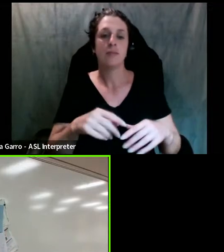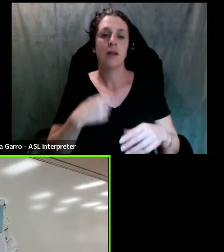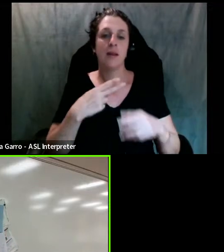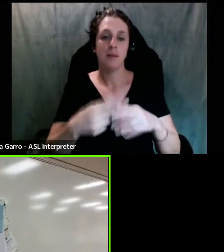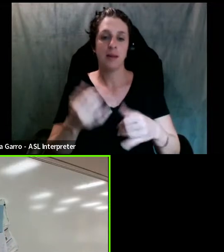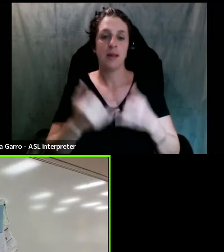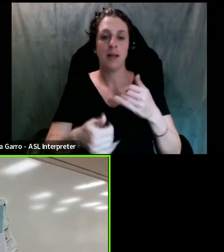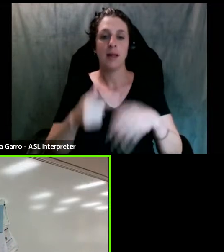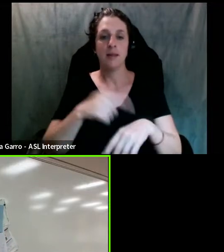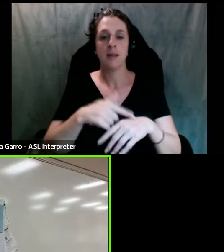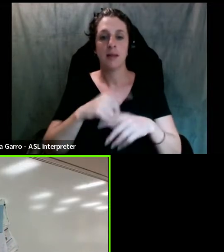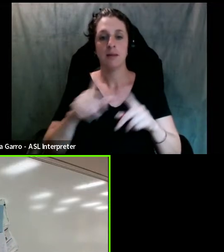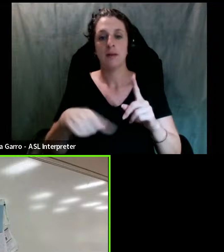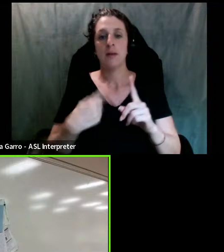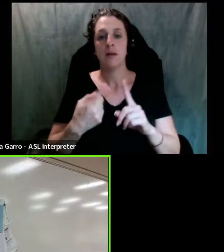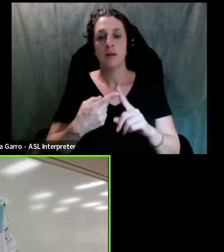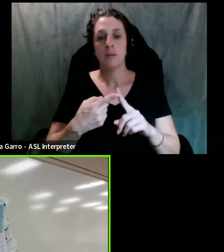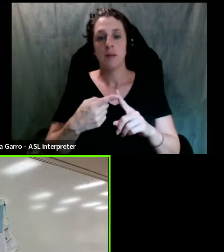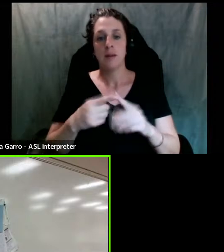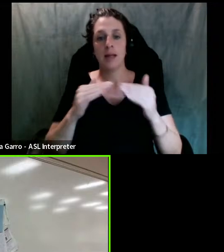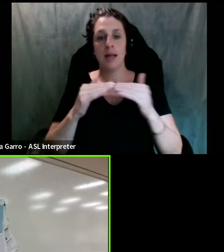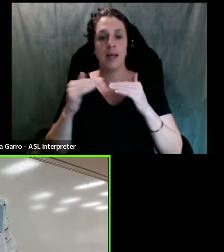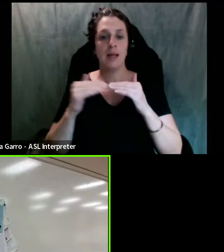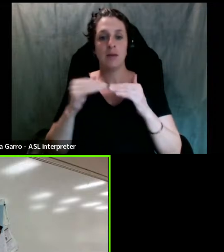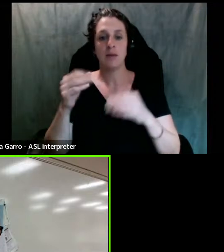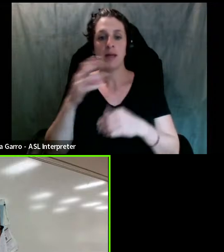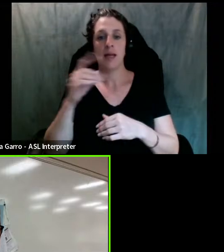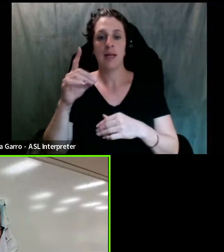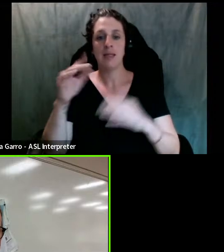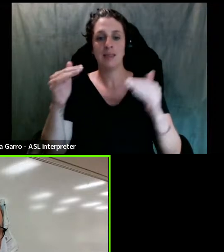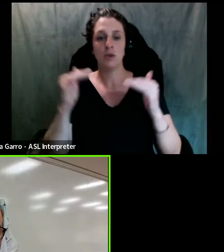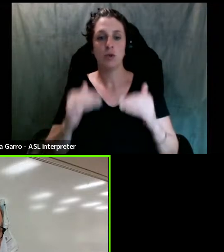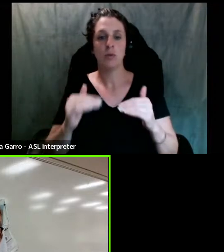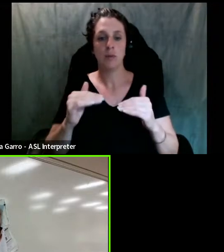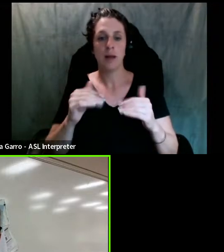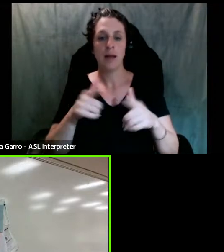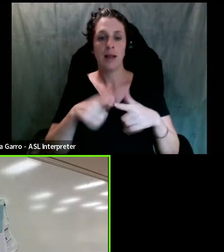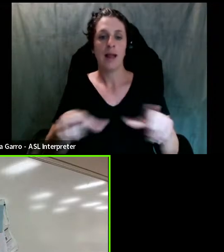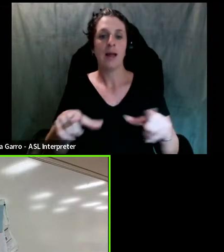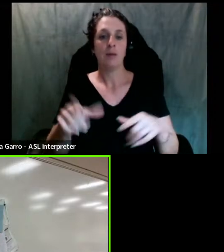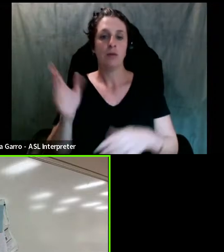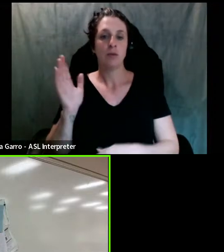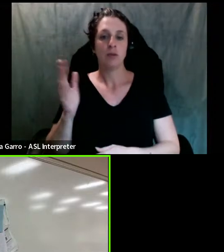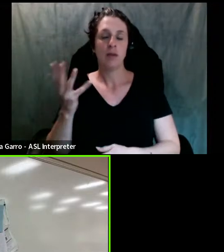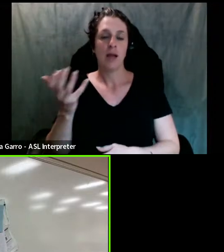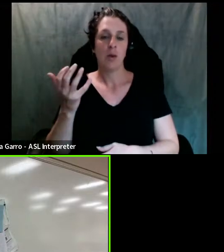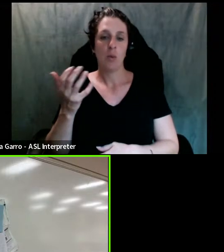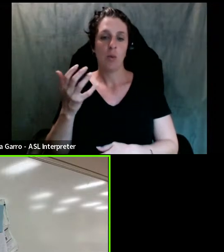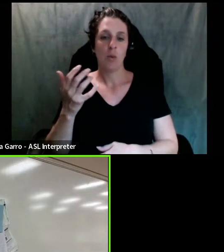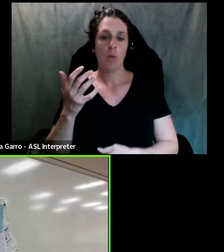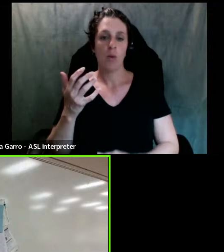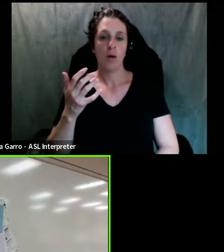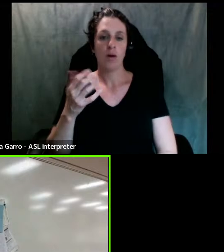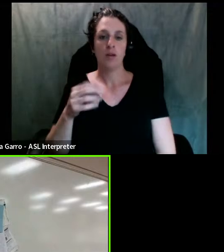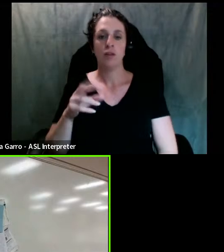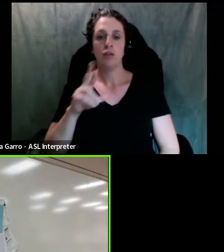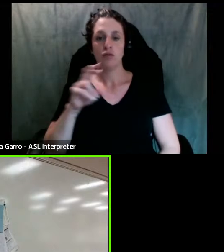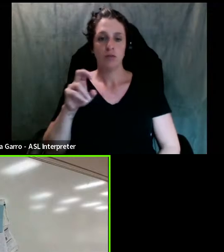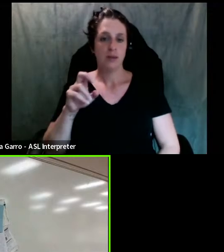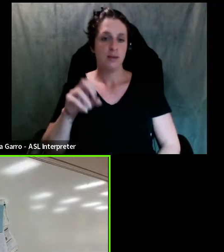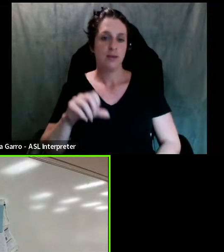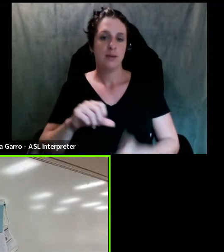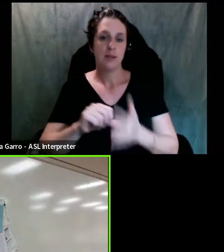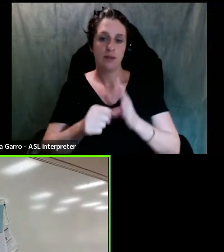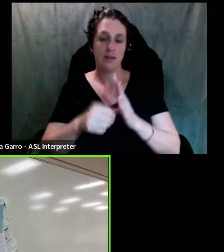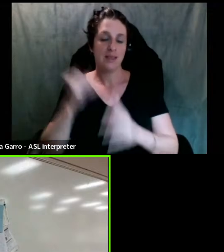time regarding the equity and dehumanizing language presentation, and I just want to reiterate, and if